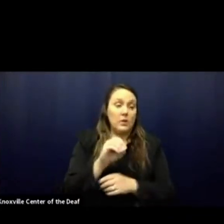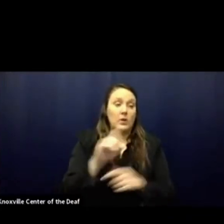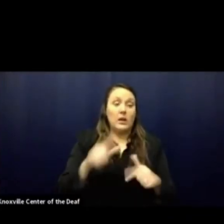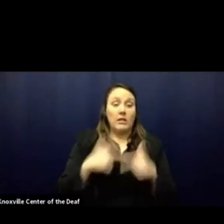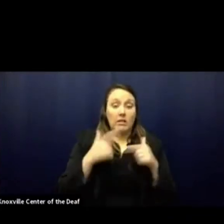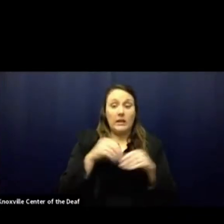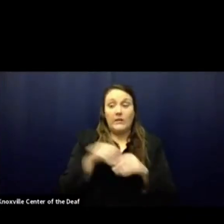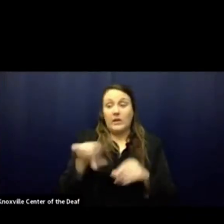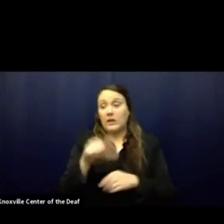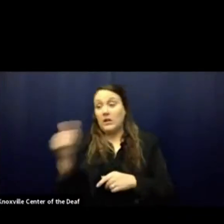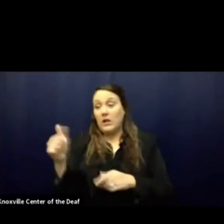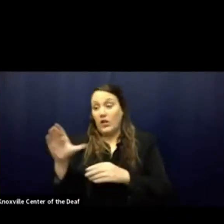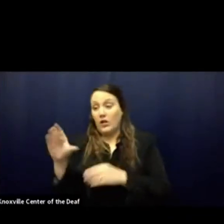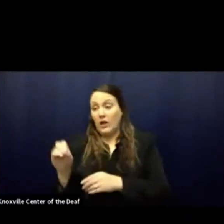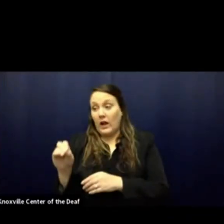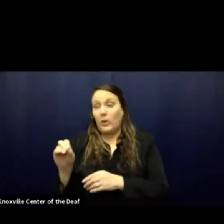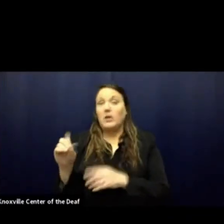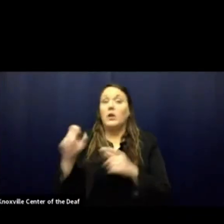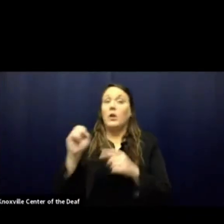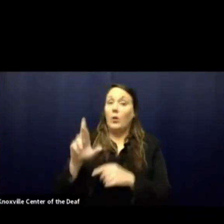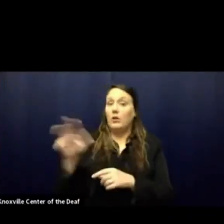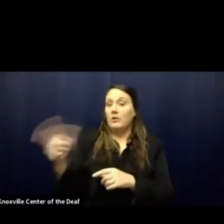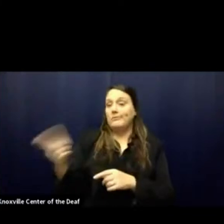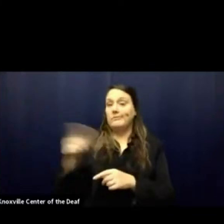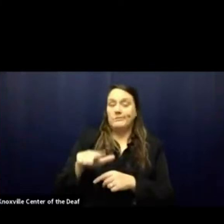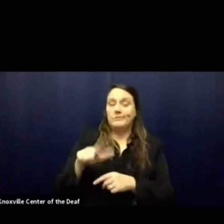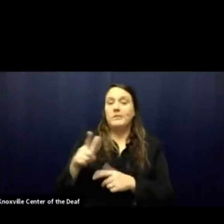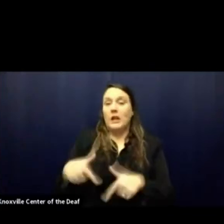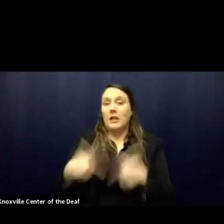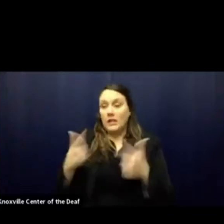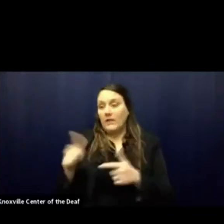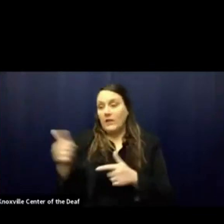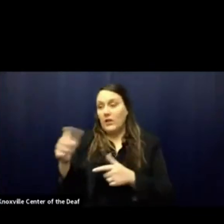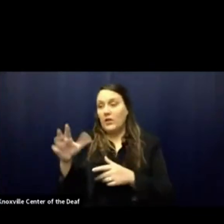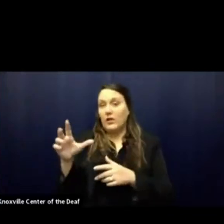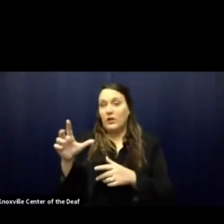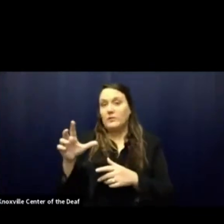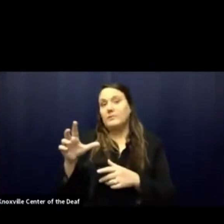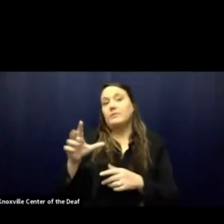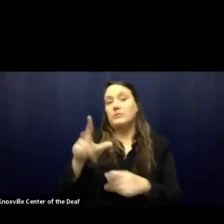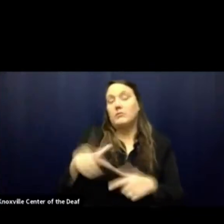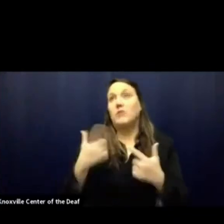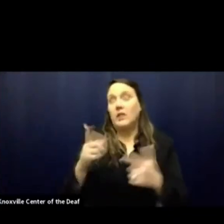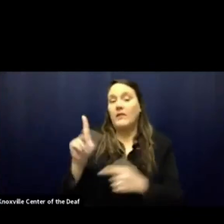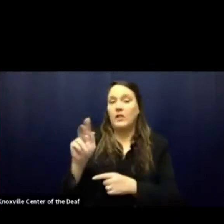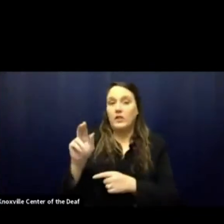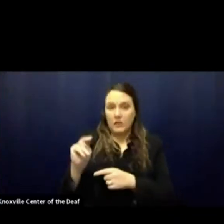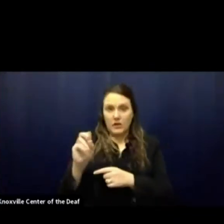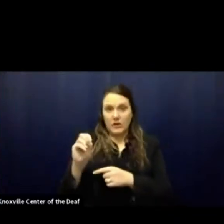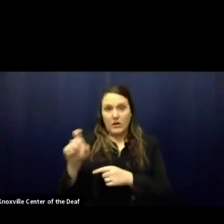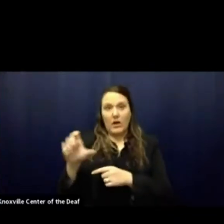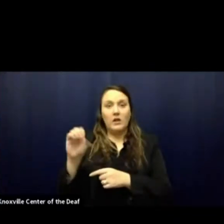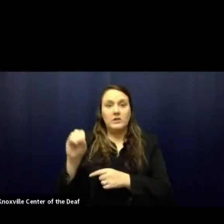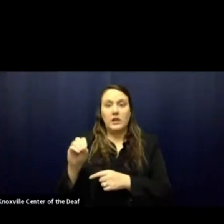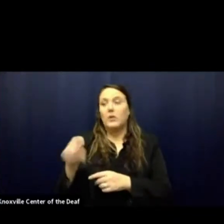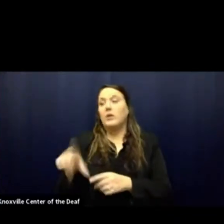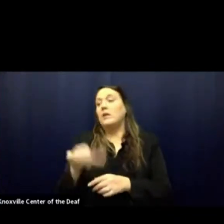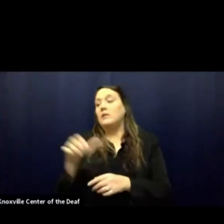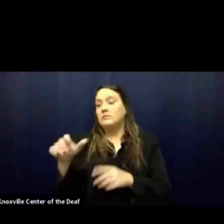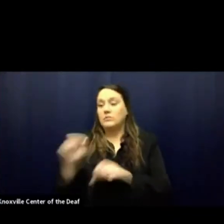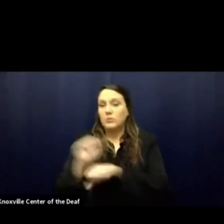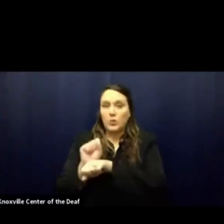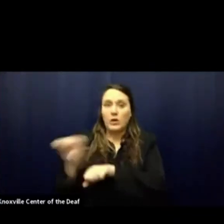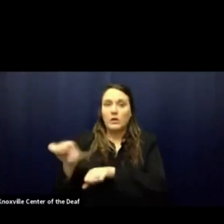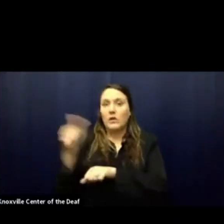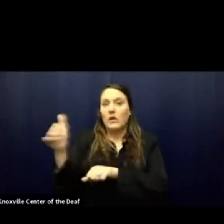Knox County and that kind of stuff. So we end up sharing cases. It's something we do all the time outside COVID. We